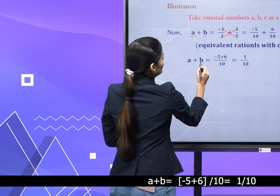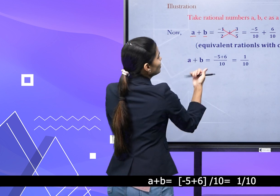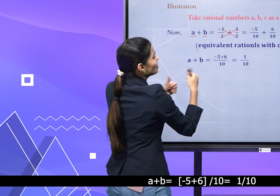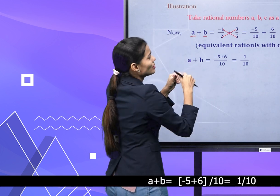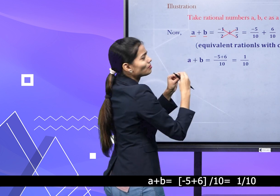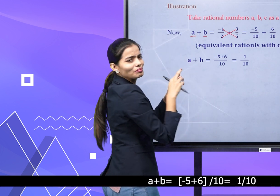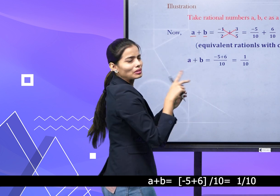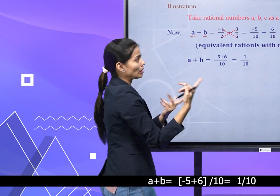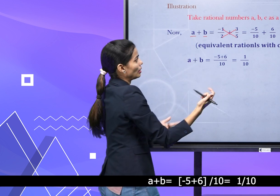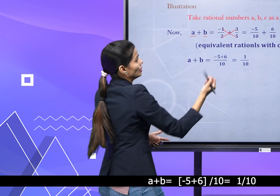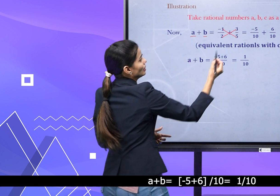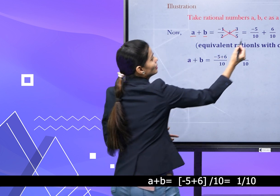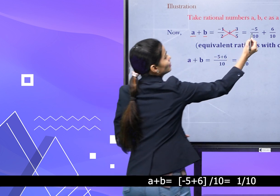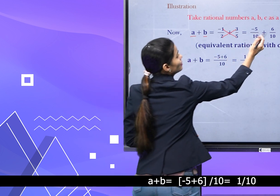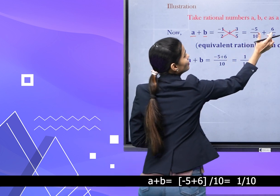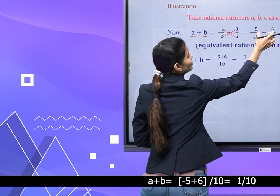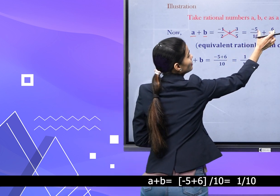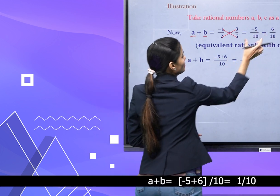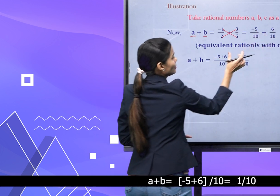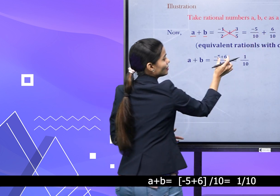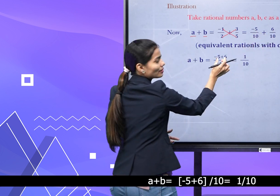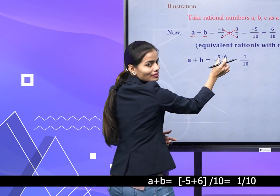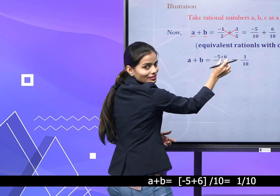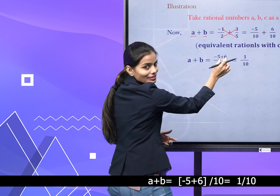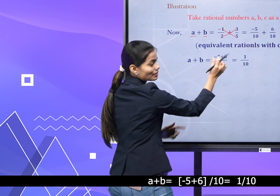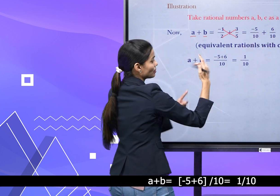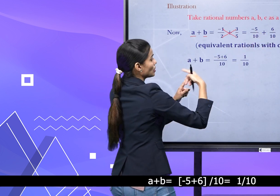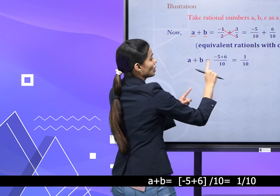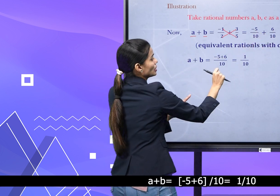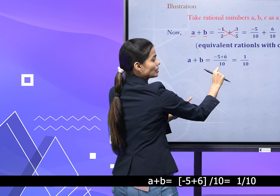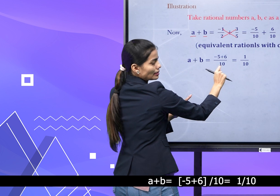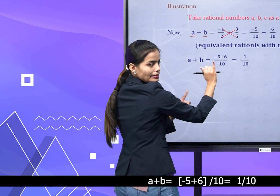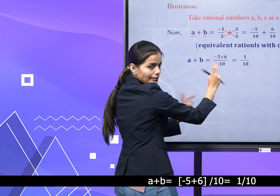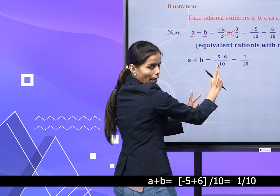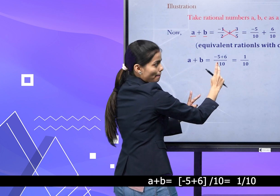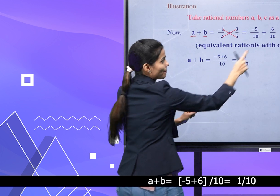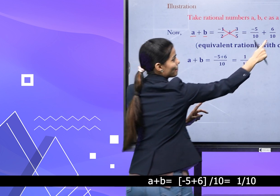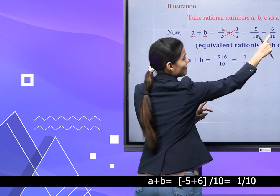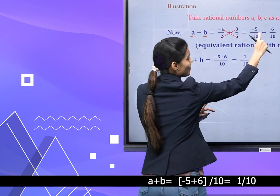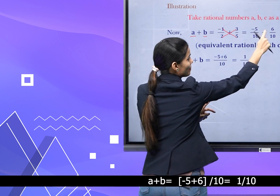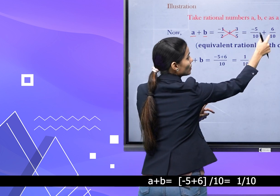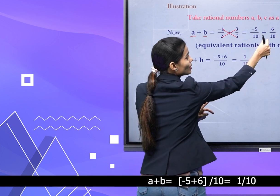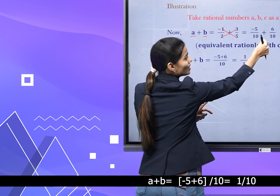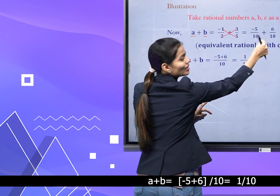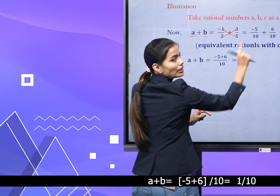A plus b is equal to minus 5 plus 6 by 10 is equal to 1 by 10.